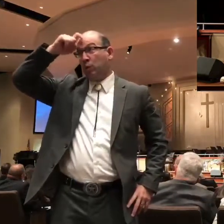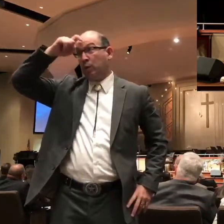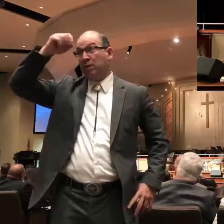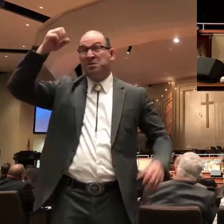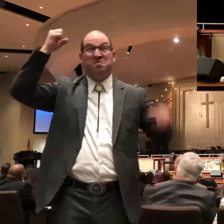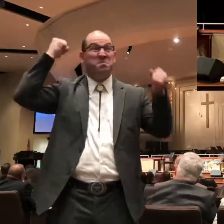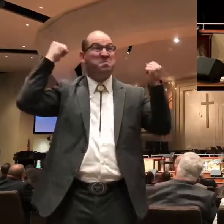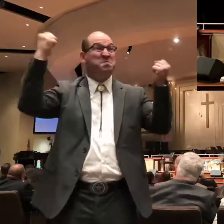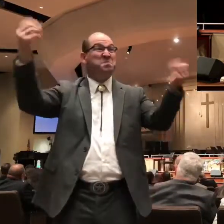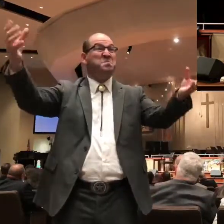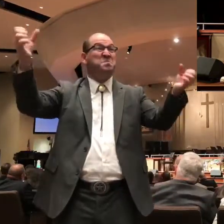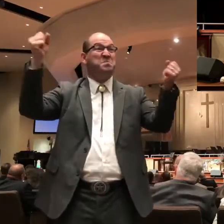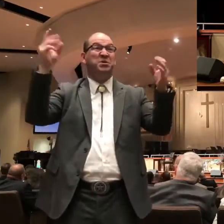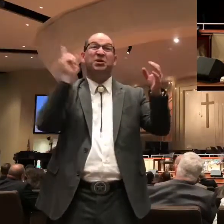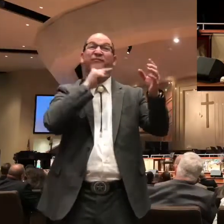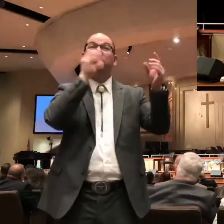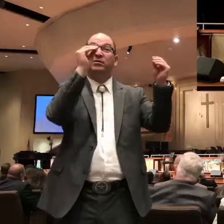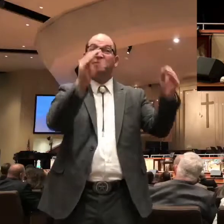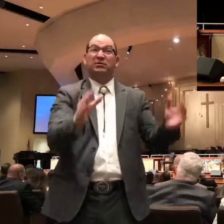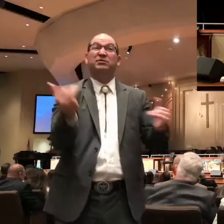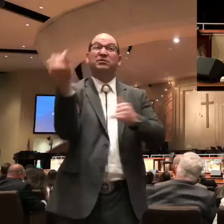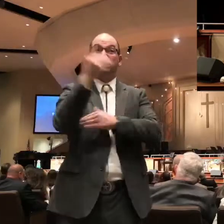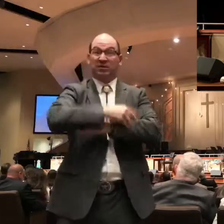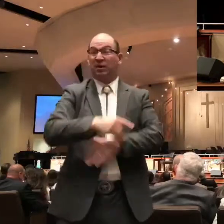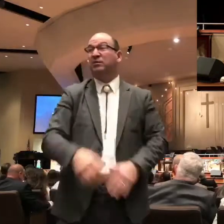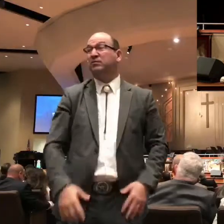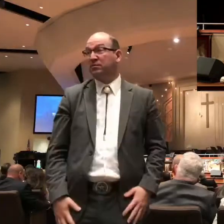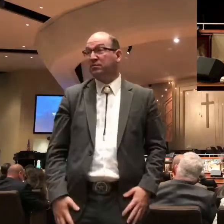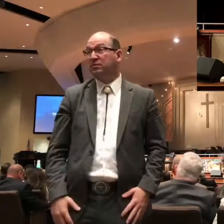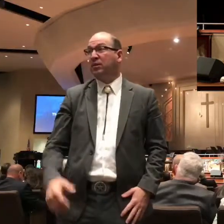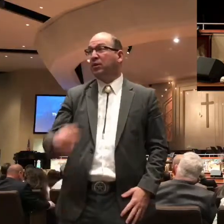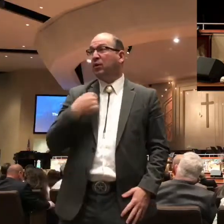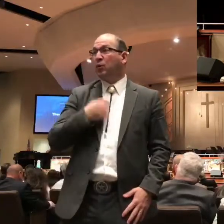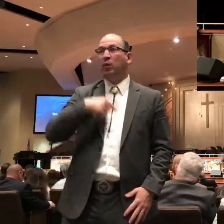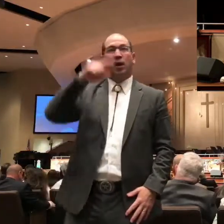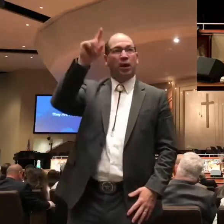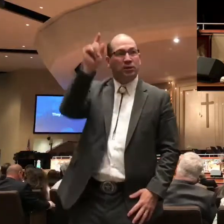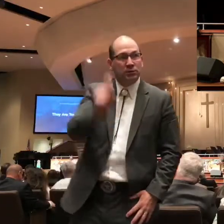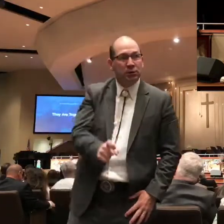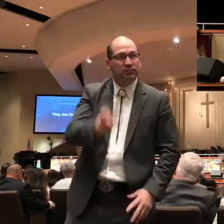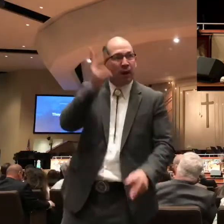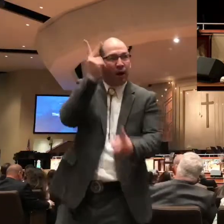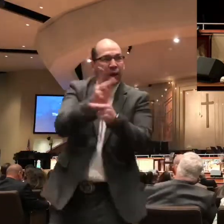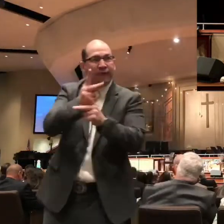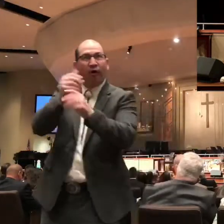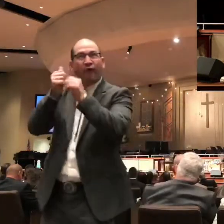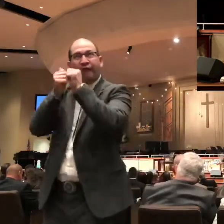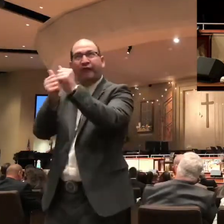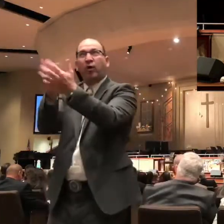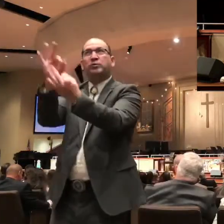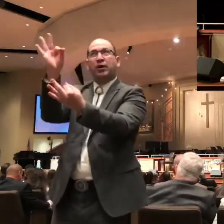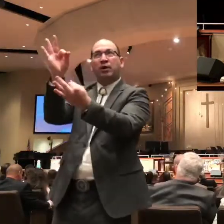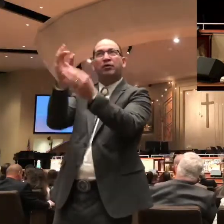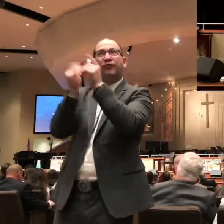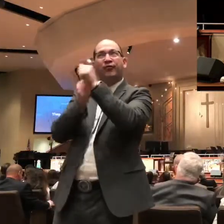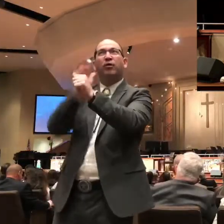proliferation of information, that we are guarding and being guided by the Holy Spirit and the Word of God. It's easy to be